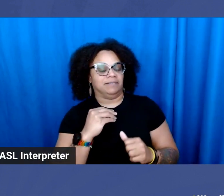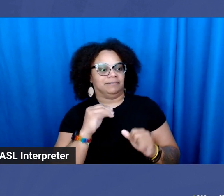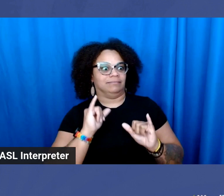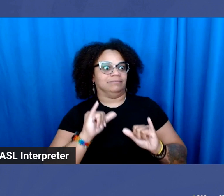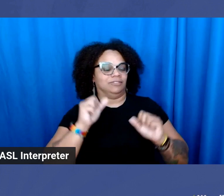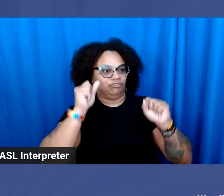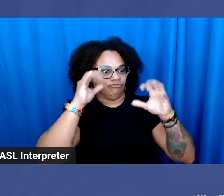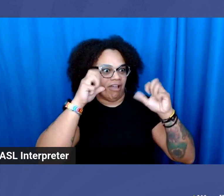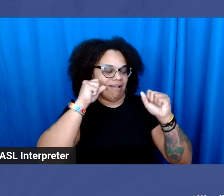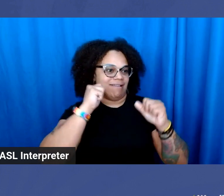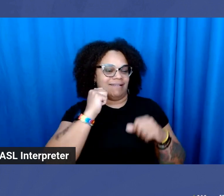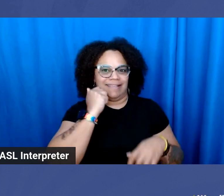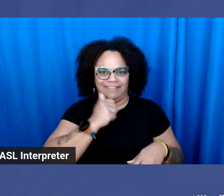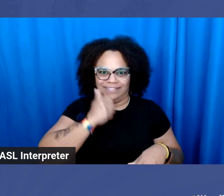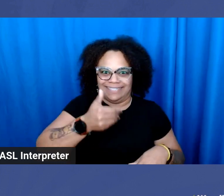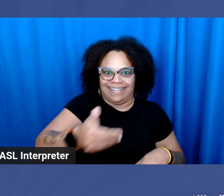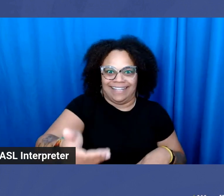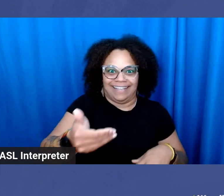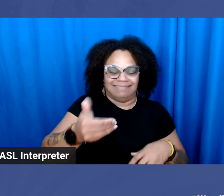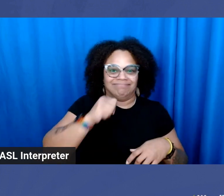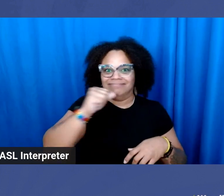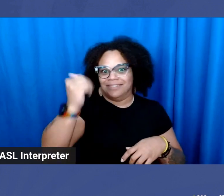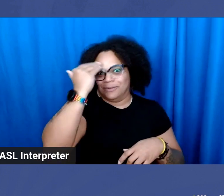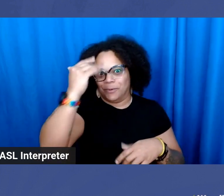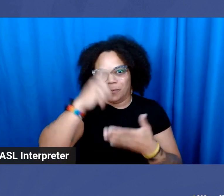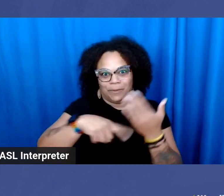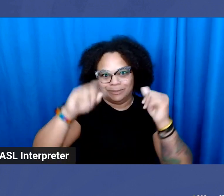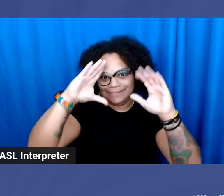didn't know what to expect, she said.